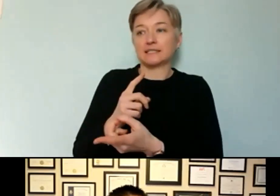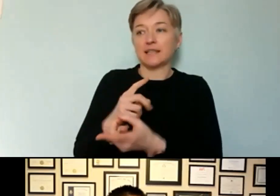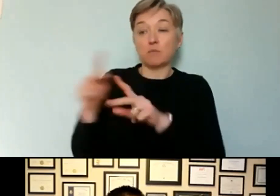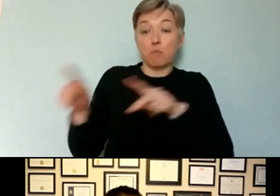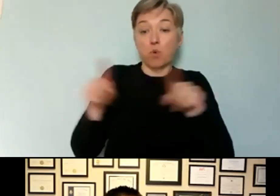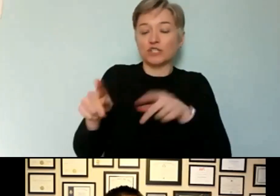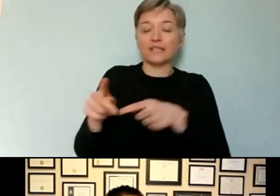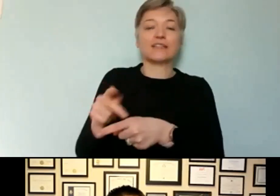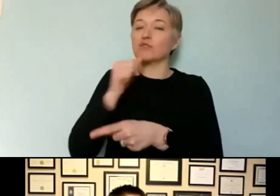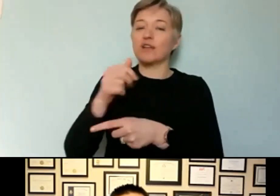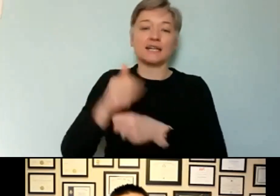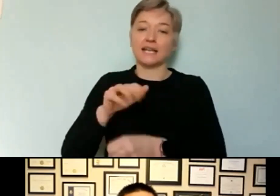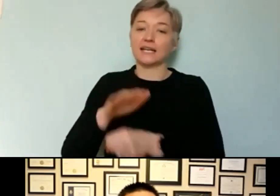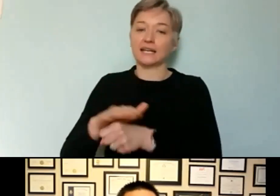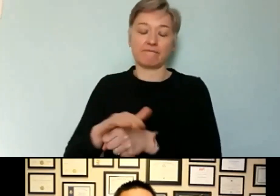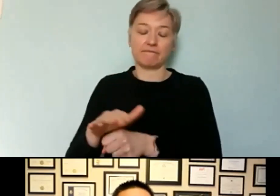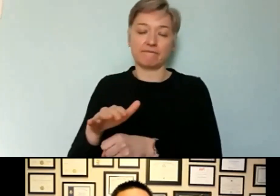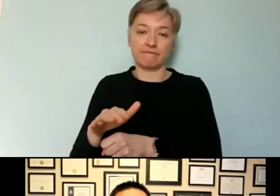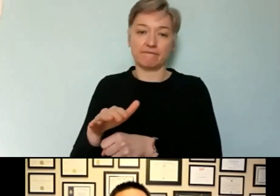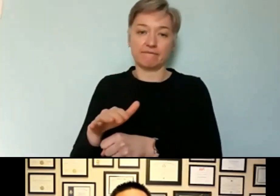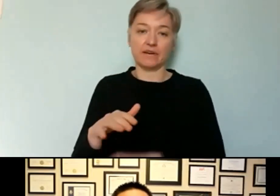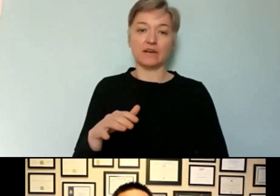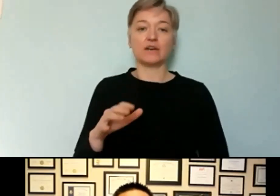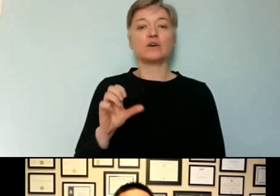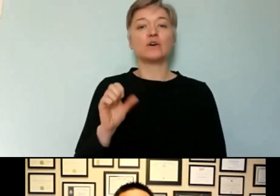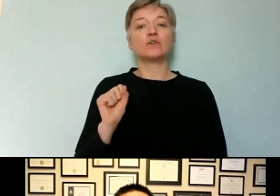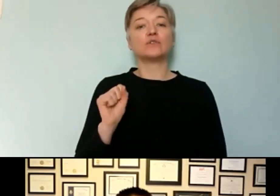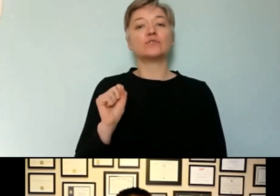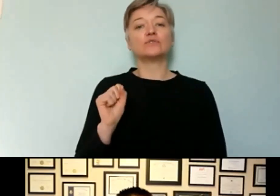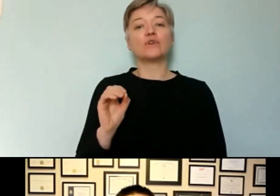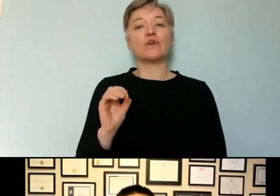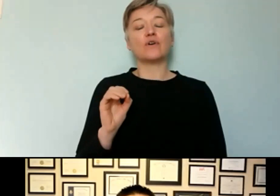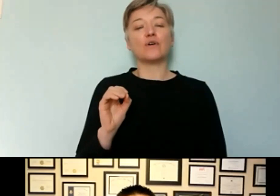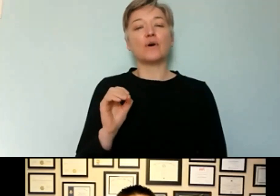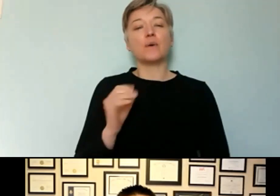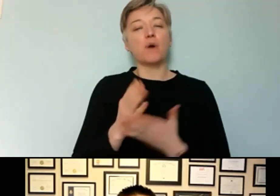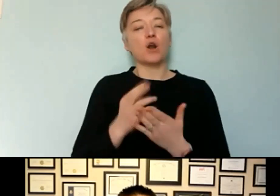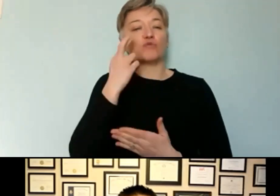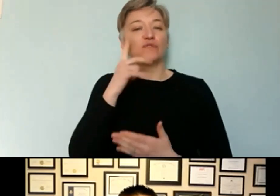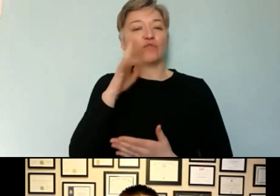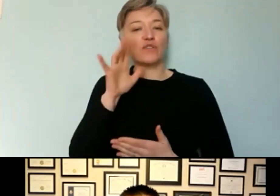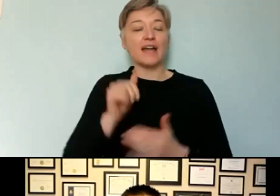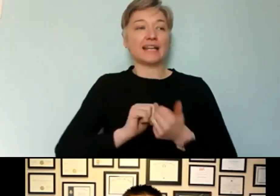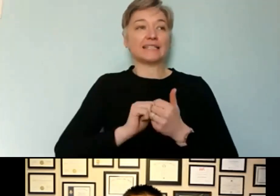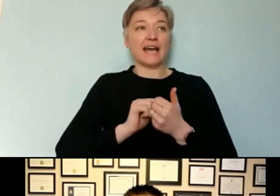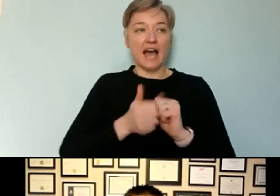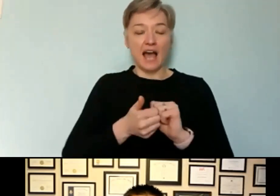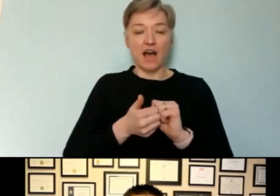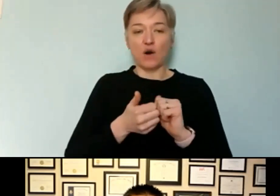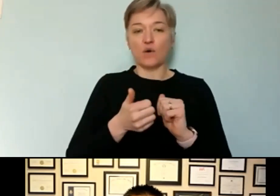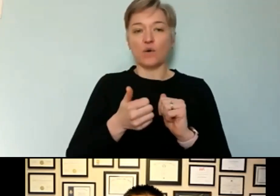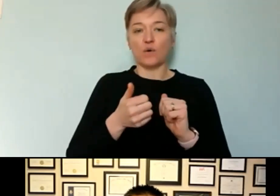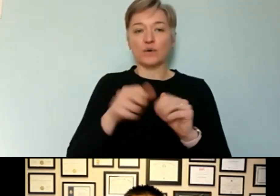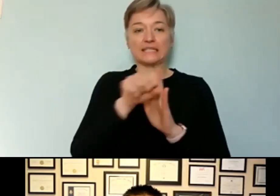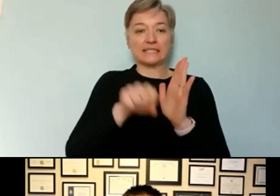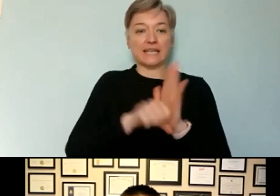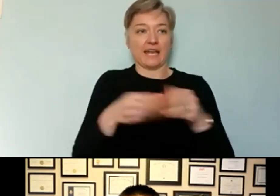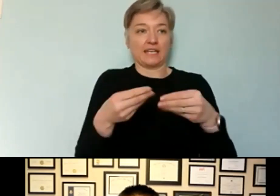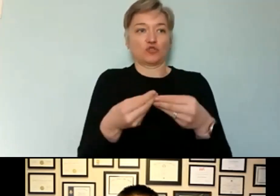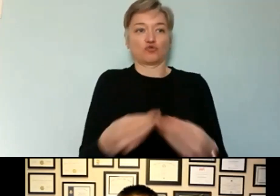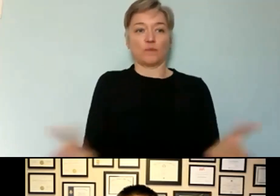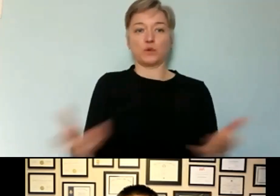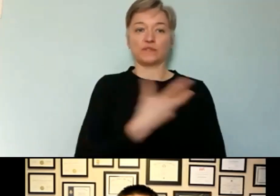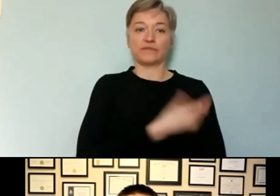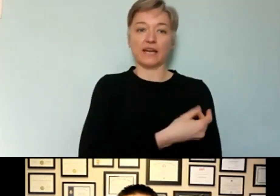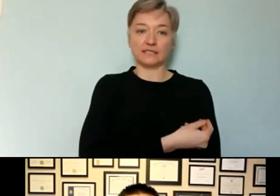so part of that has come from the way in which the vaccine has been distributed across the state,